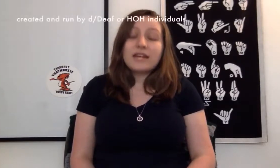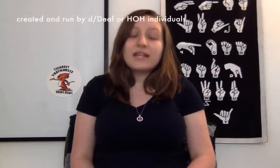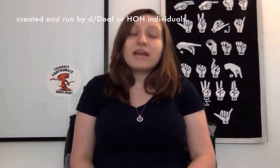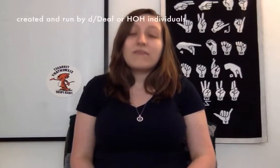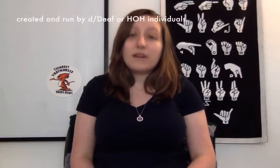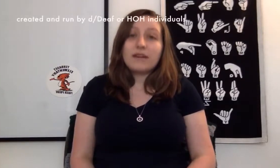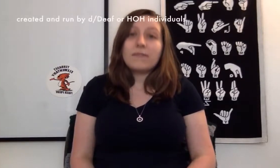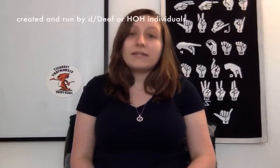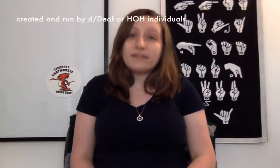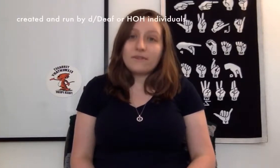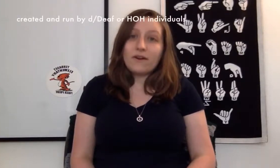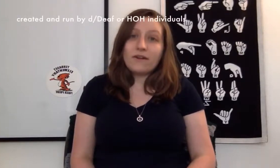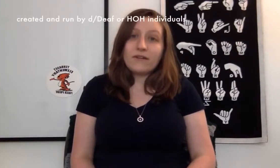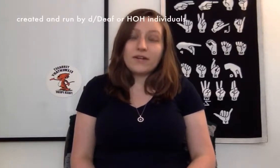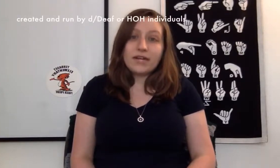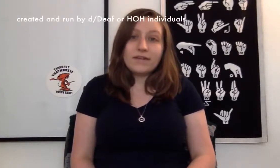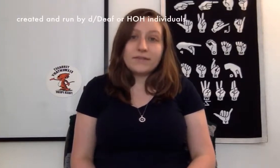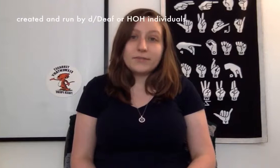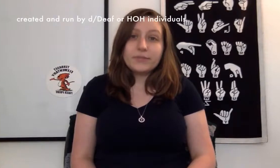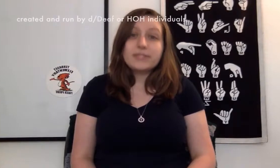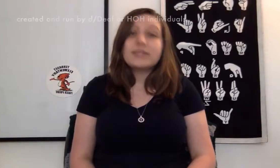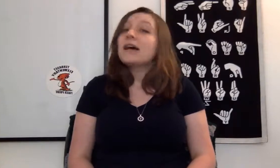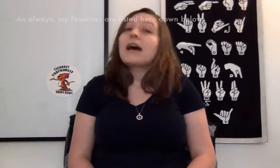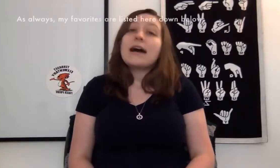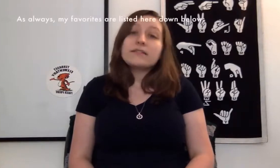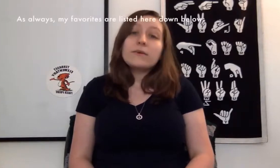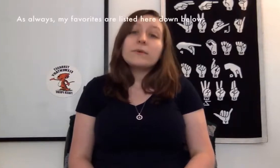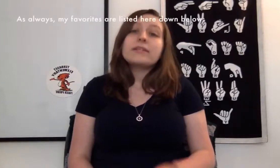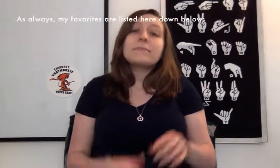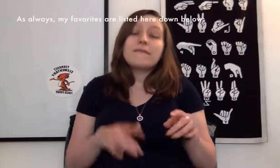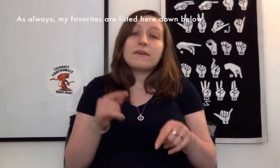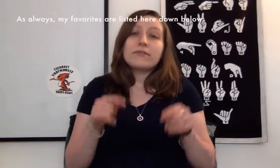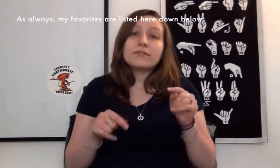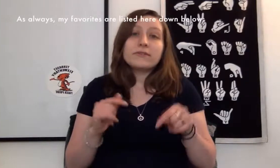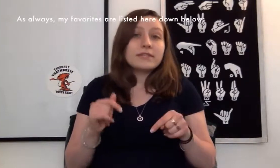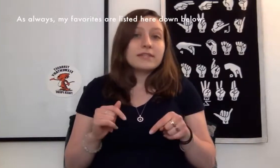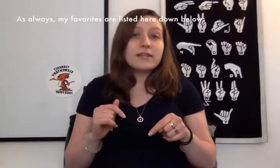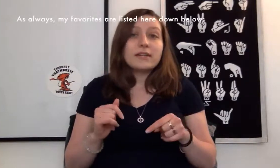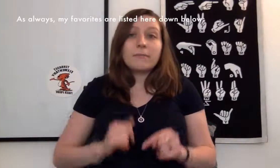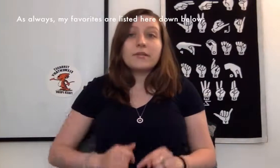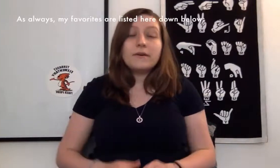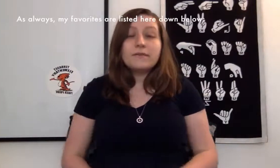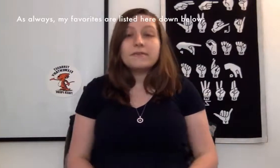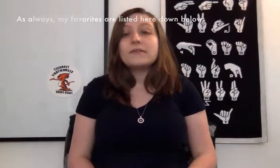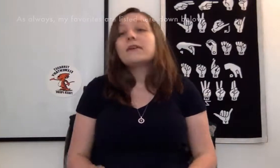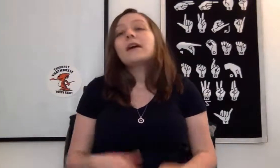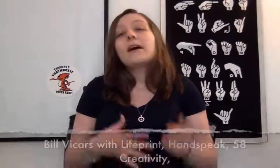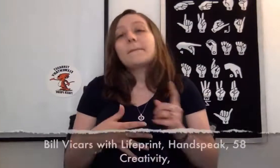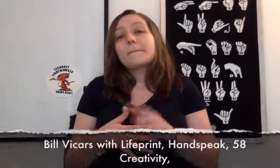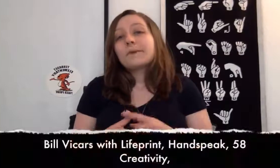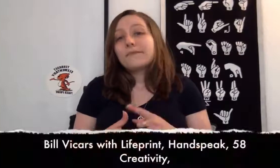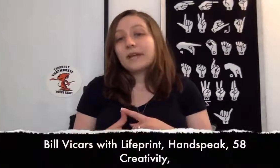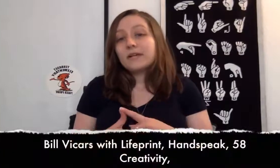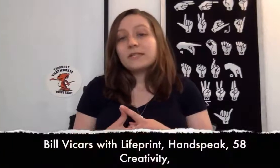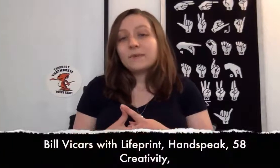and run by deaf or hard of hearing individuals. As always, my favorites are listed here down below. Bill Vickers with